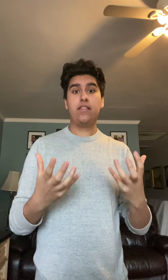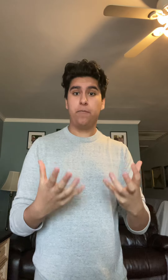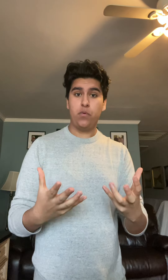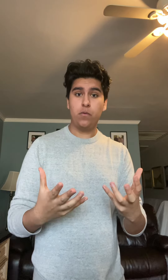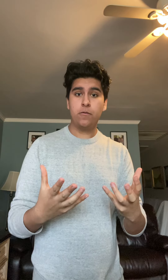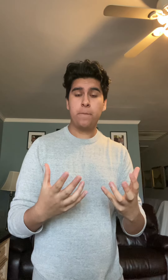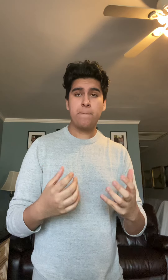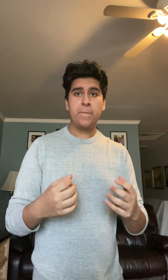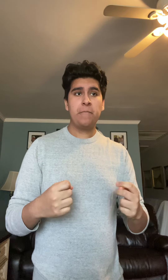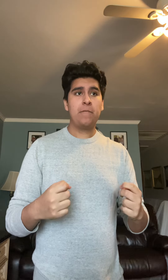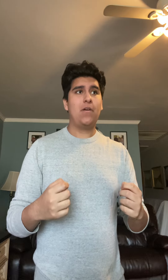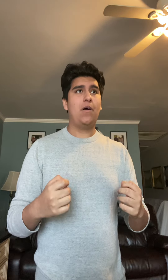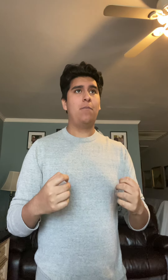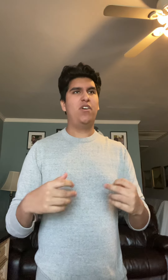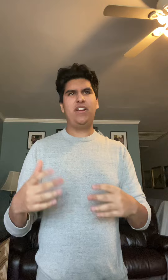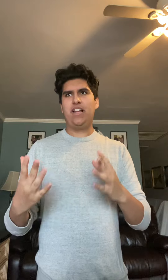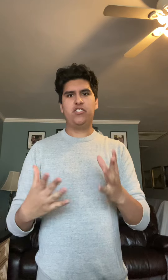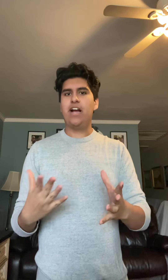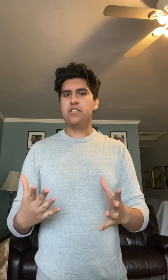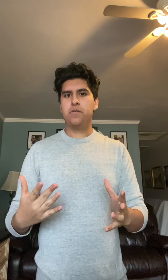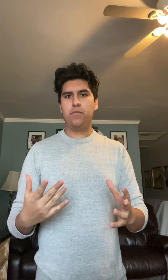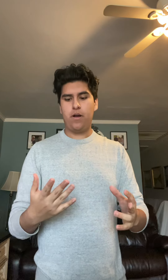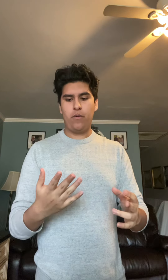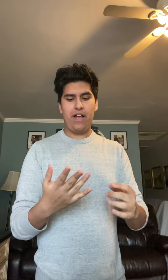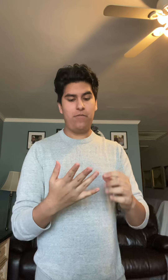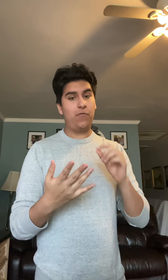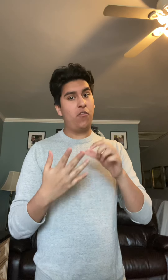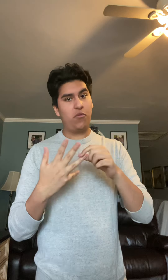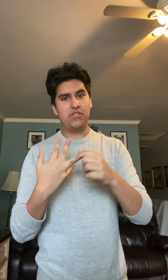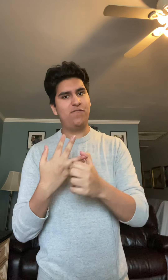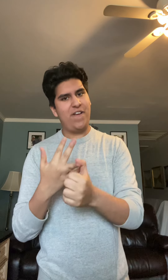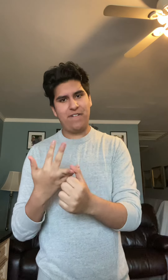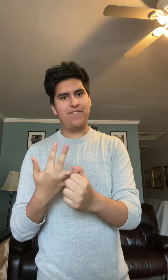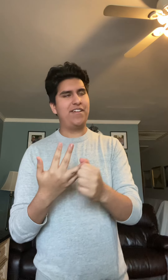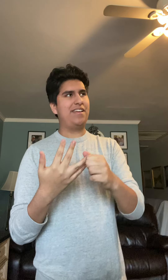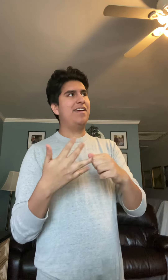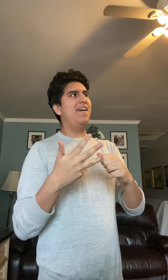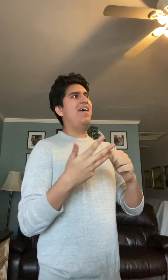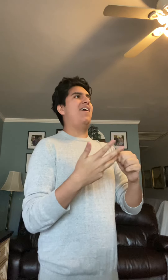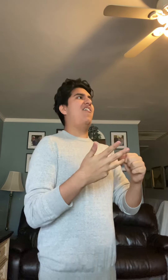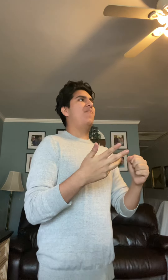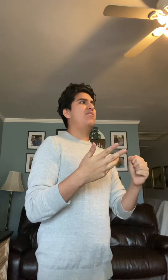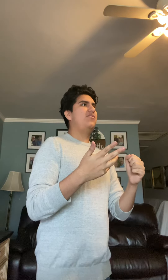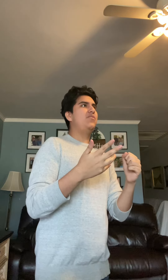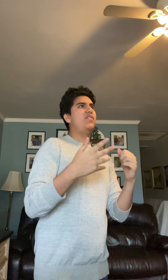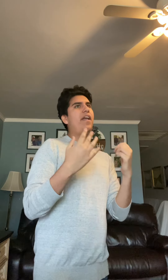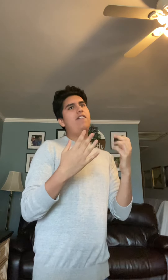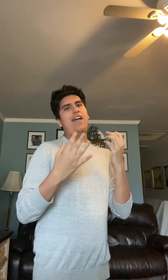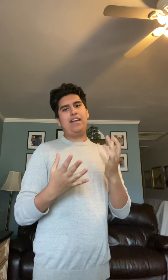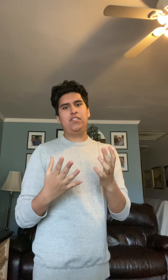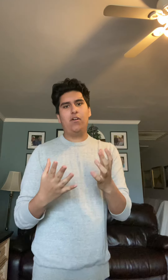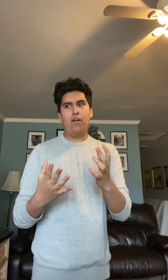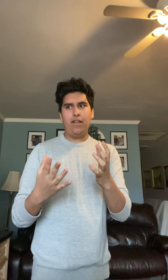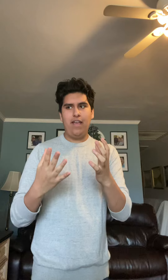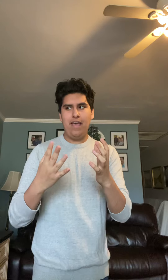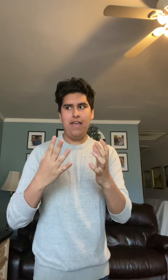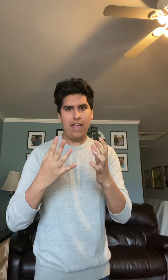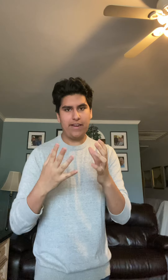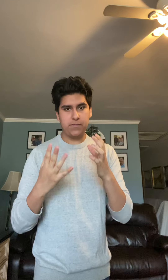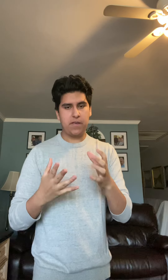moon. Very kind of tragic. But we have the 4th one, which is very funny. To save Asgard and his people,